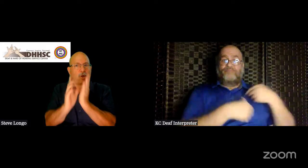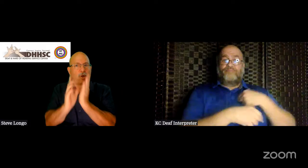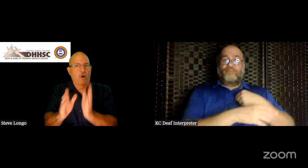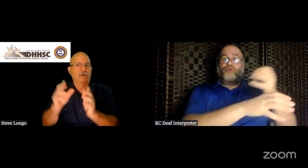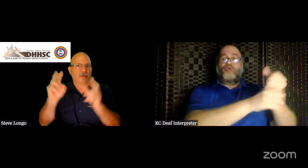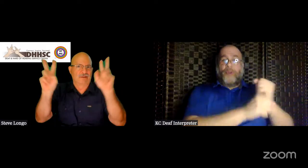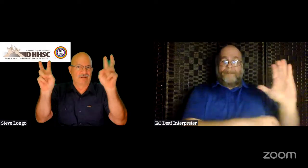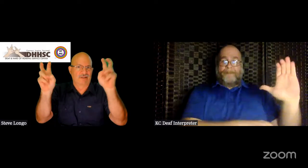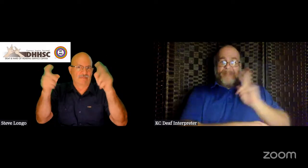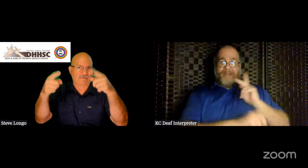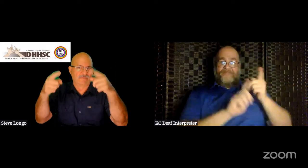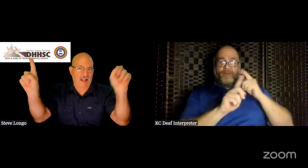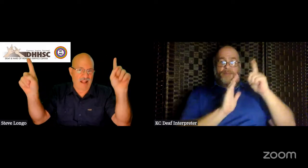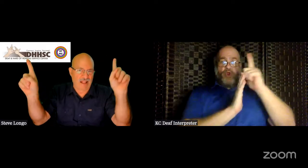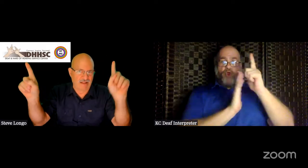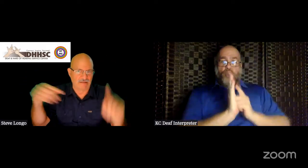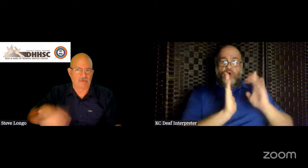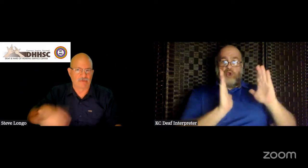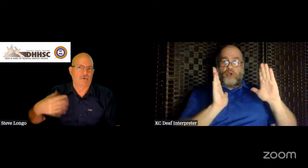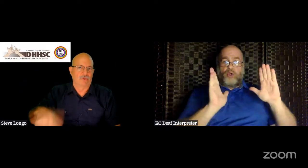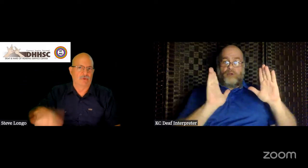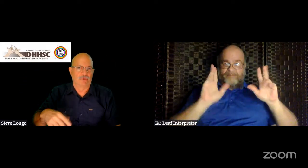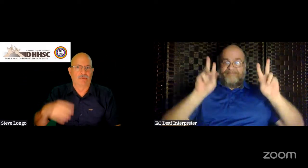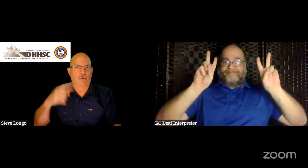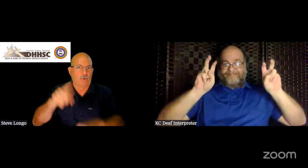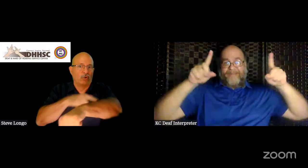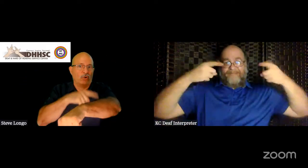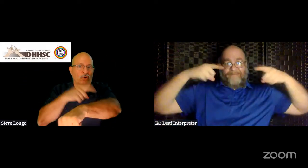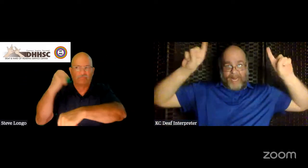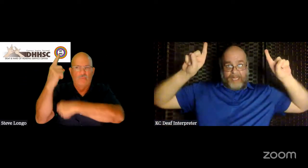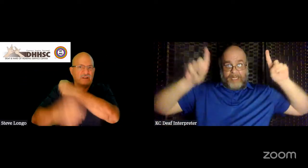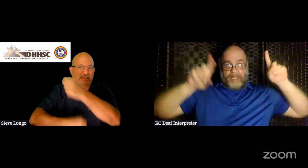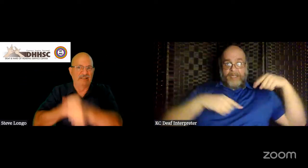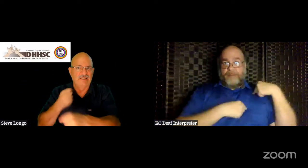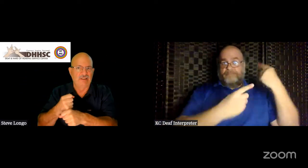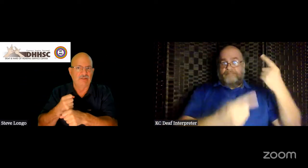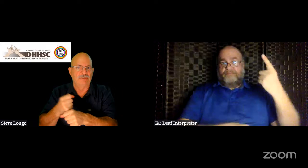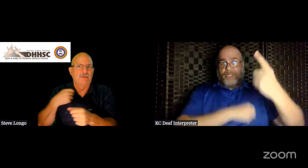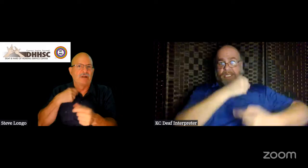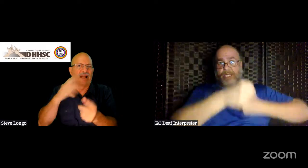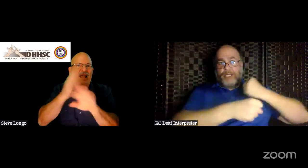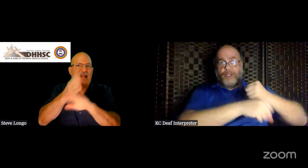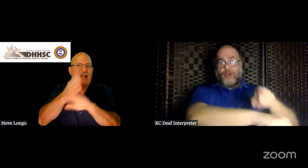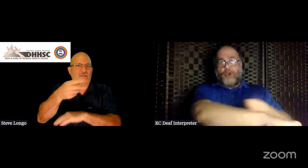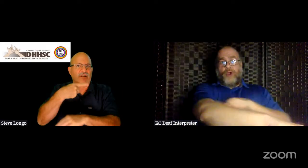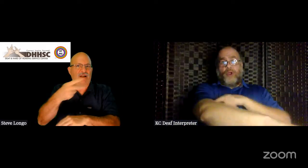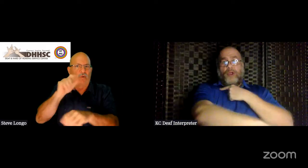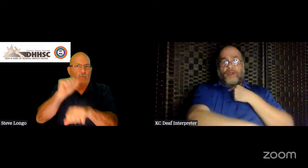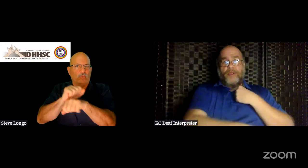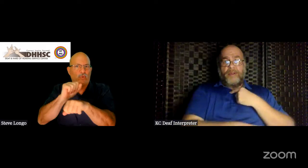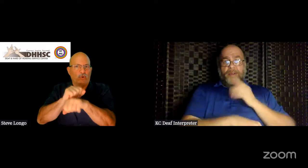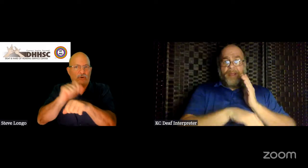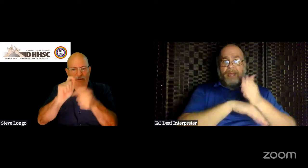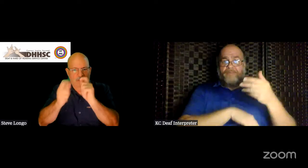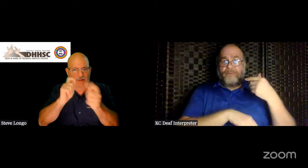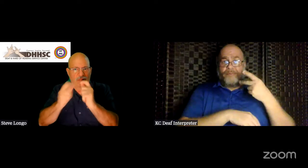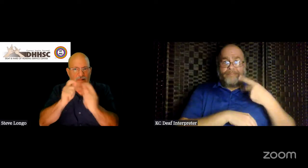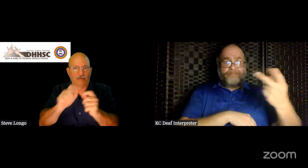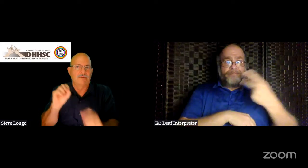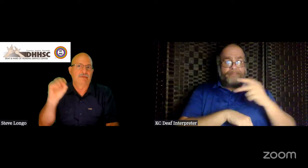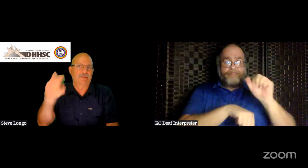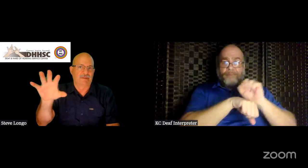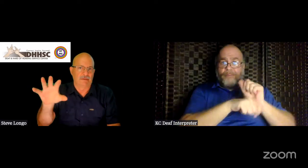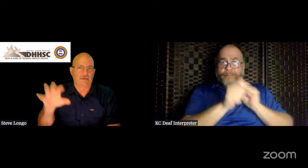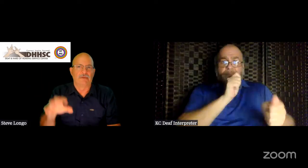The bylaws we received back from the lawyer. It's been like a